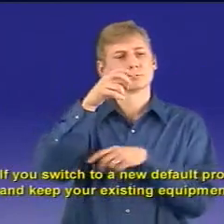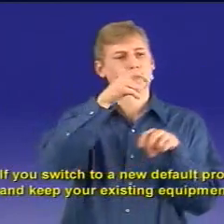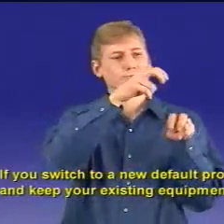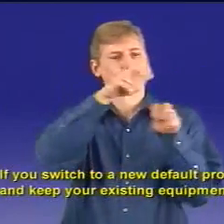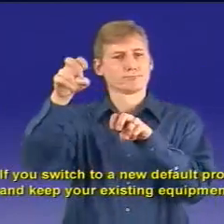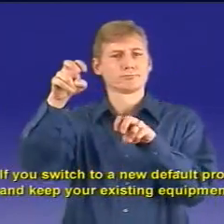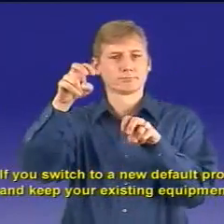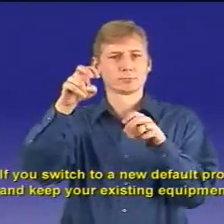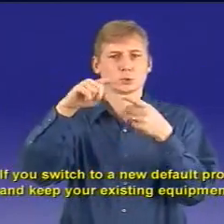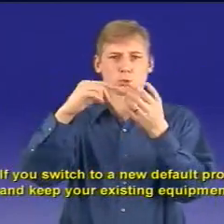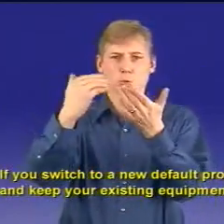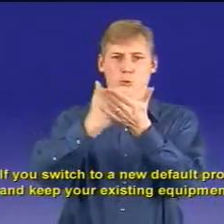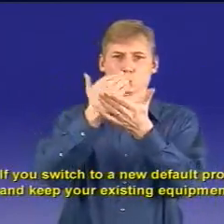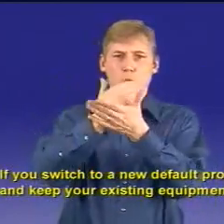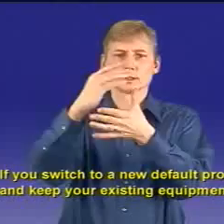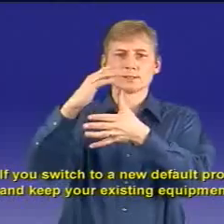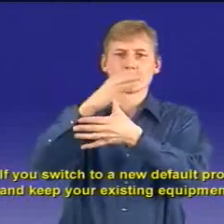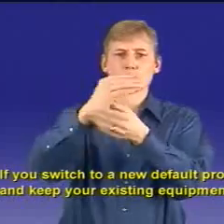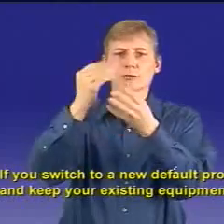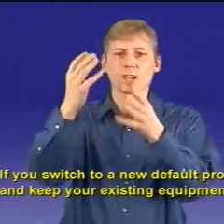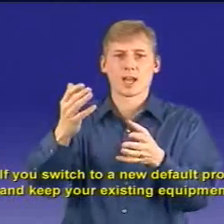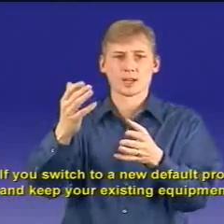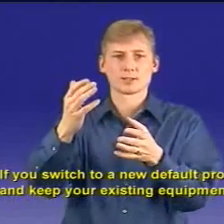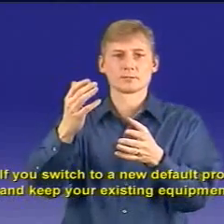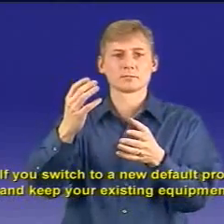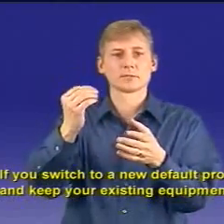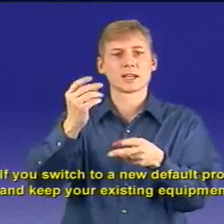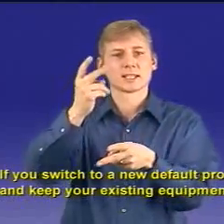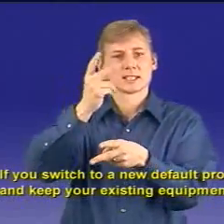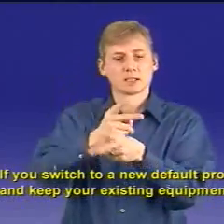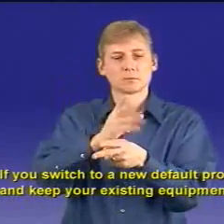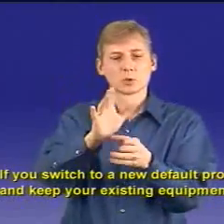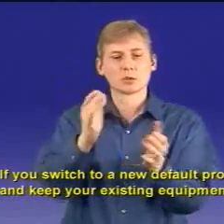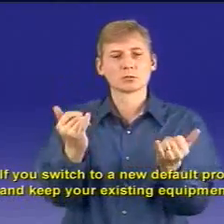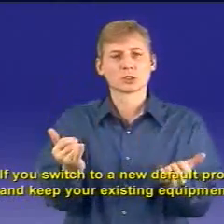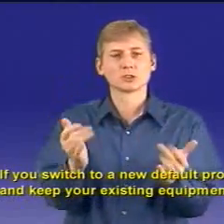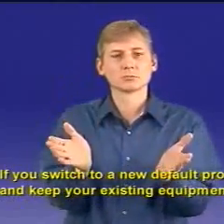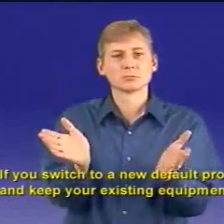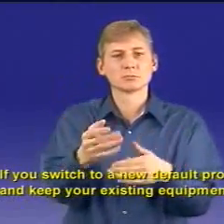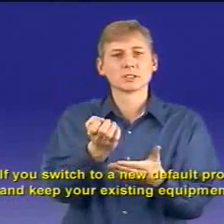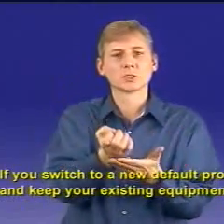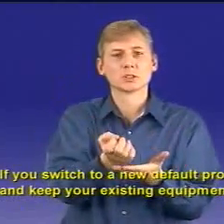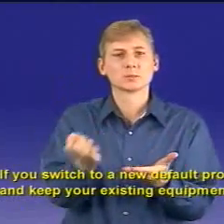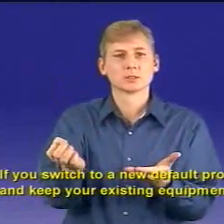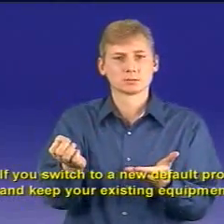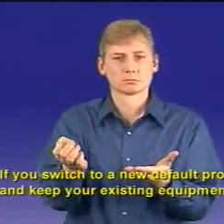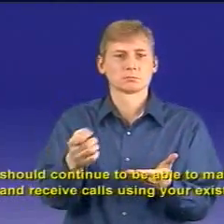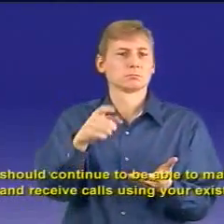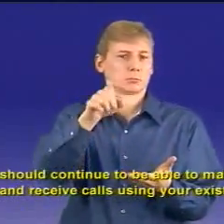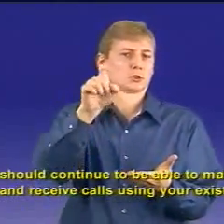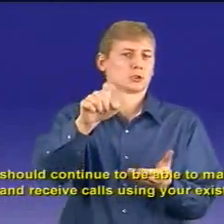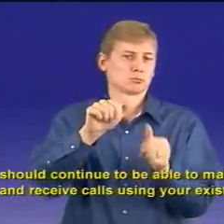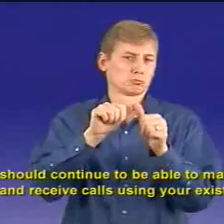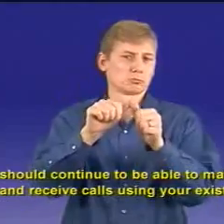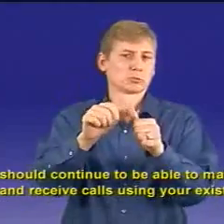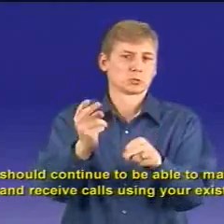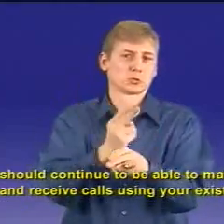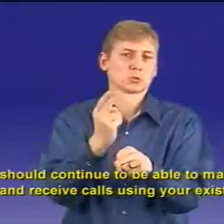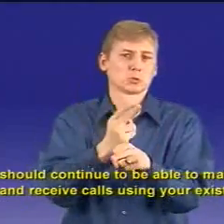If you switch to a new default provider and keep your existing equipment, you should continue to